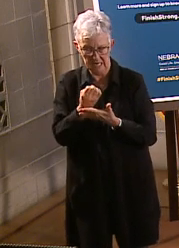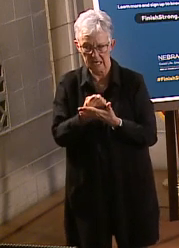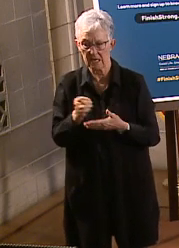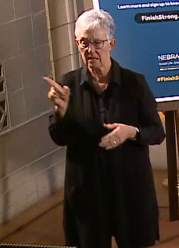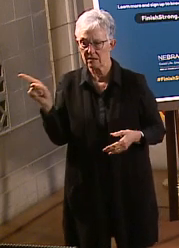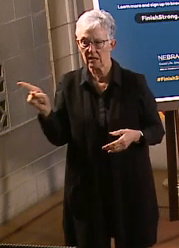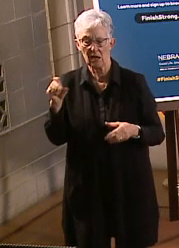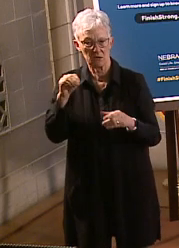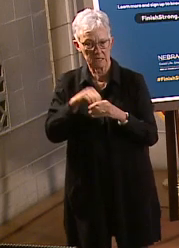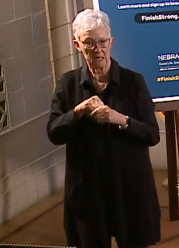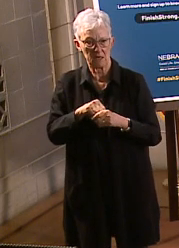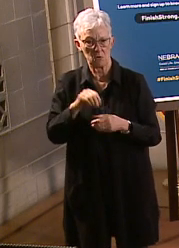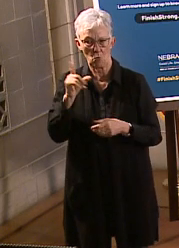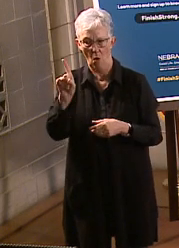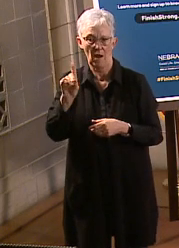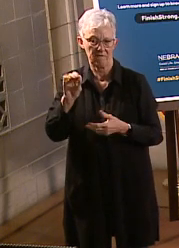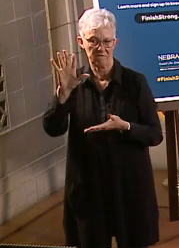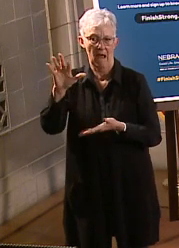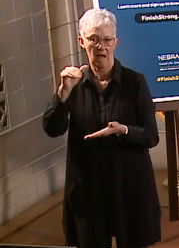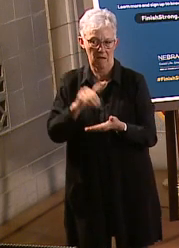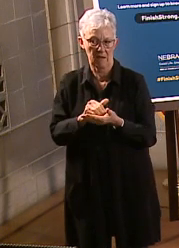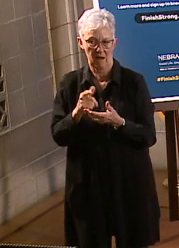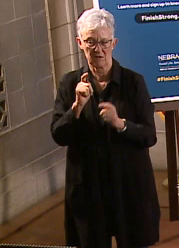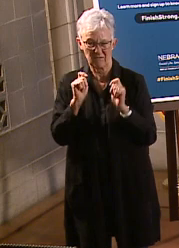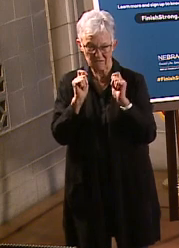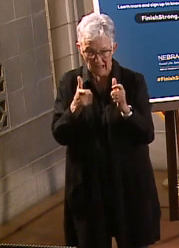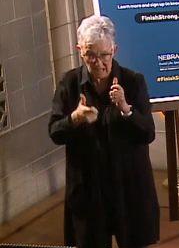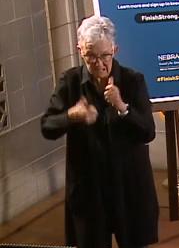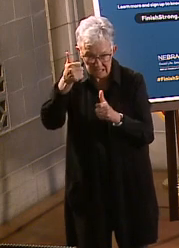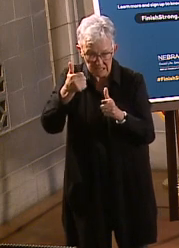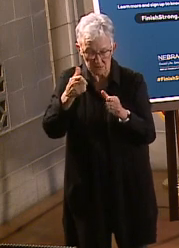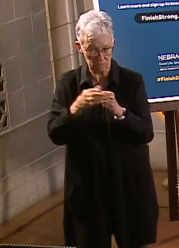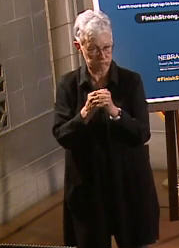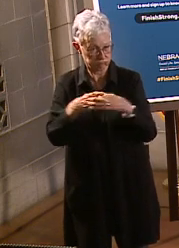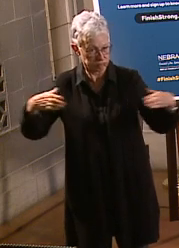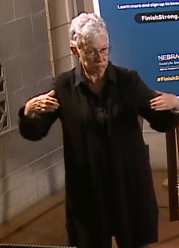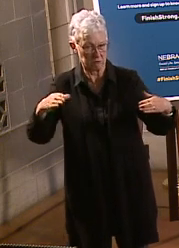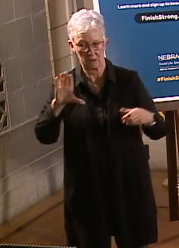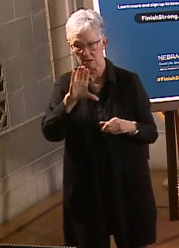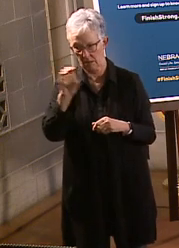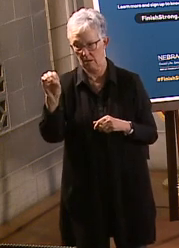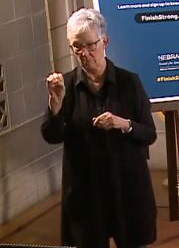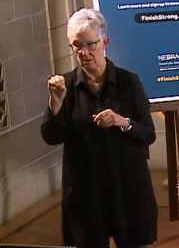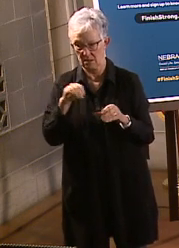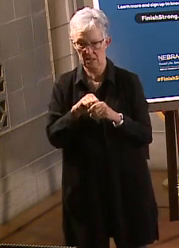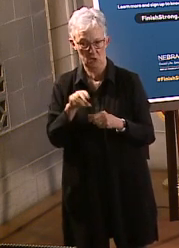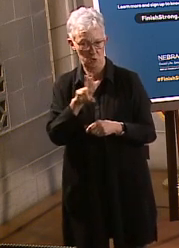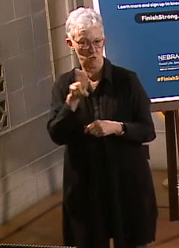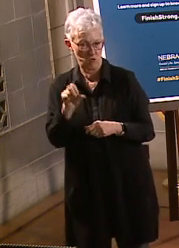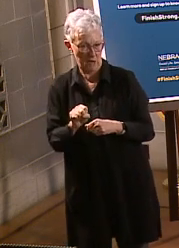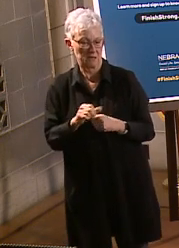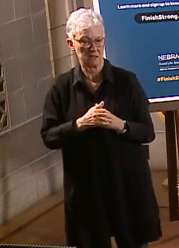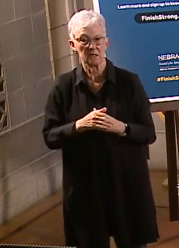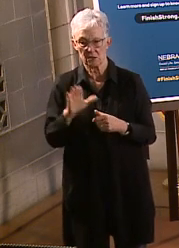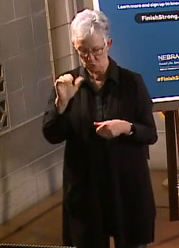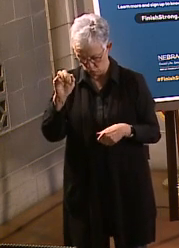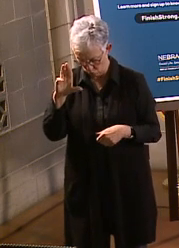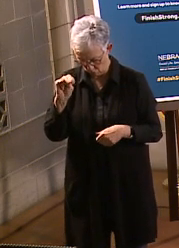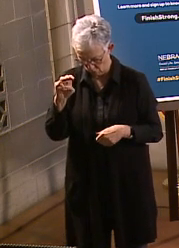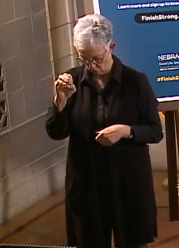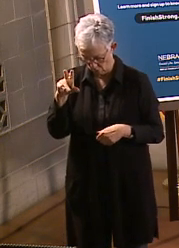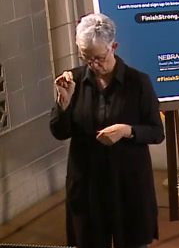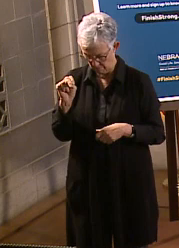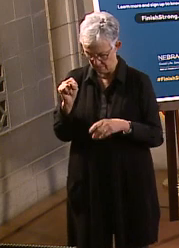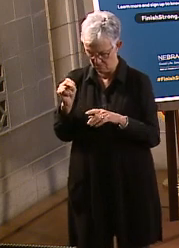5000's fastest growing companies in 2020. So it's a rapidly growing business. Carmen's growing her business and